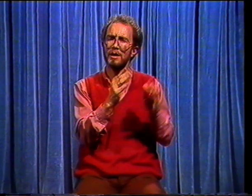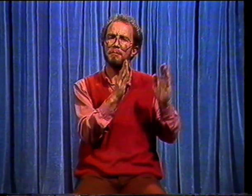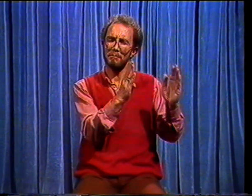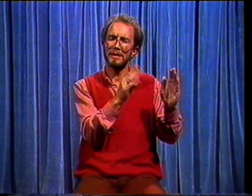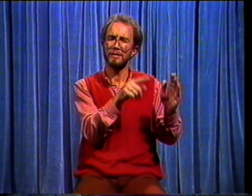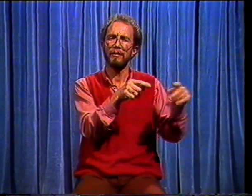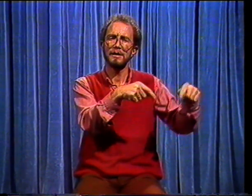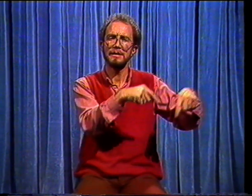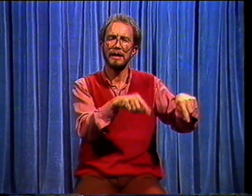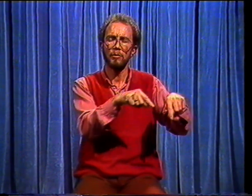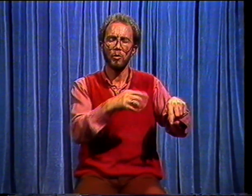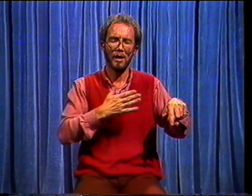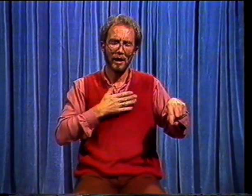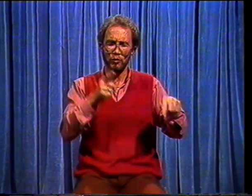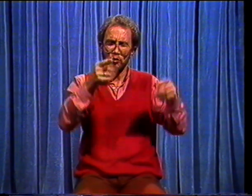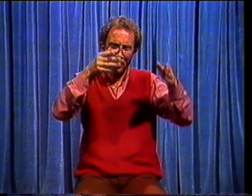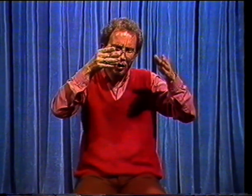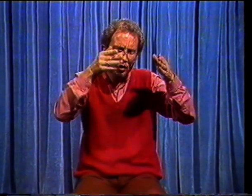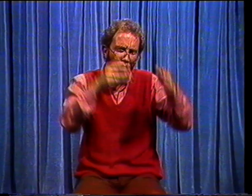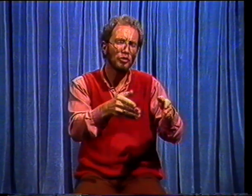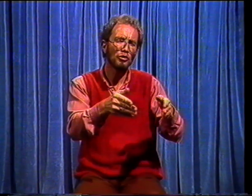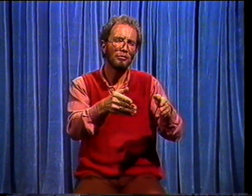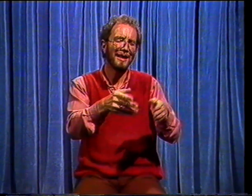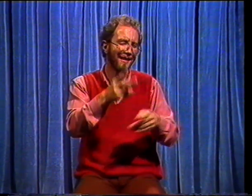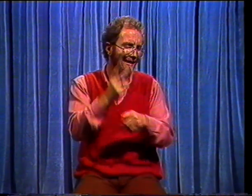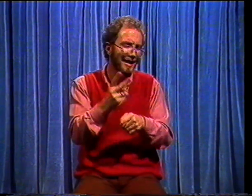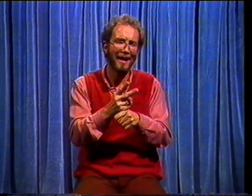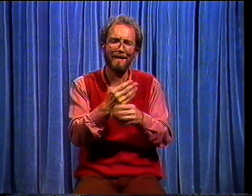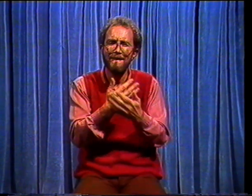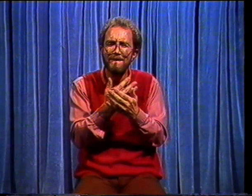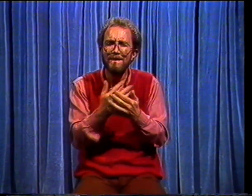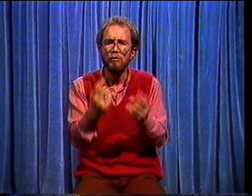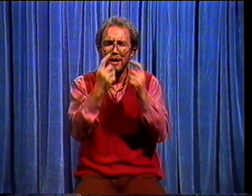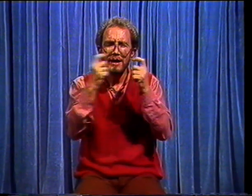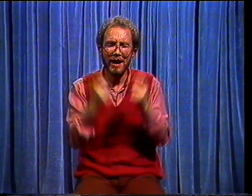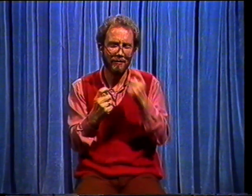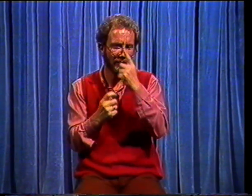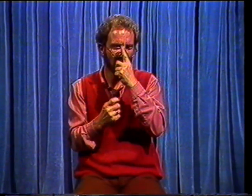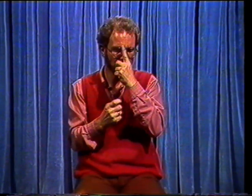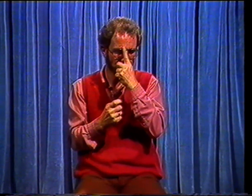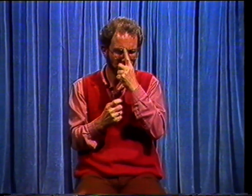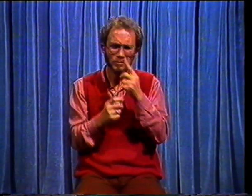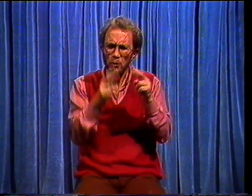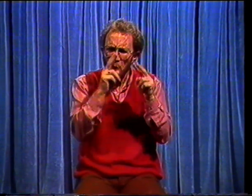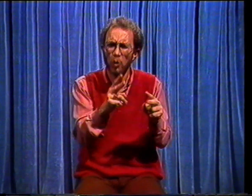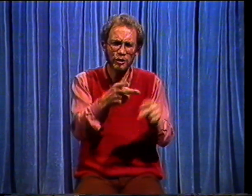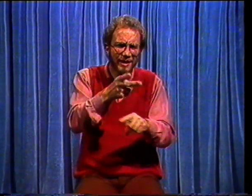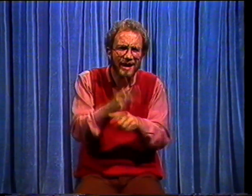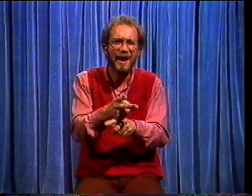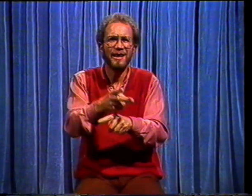There's one part of this tape that would like you to concentrate again on very carefully. Watch it again and